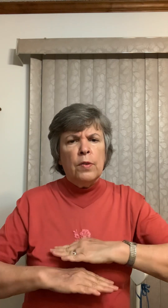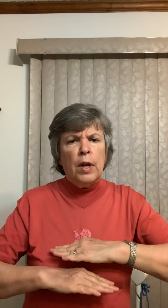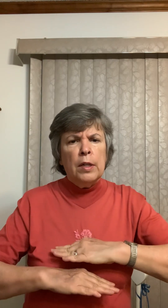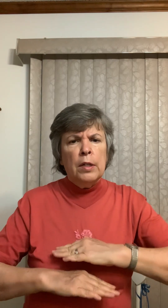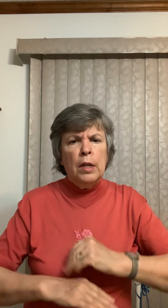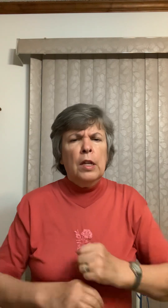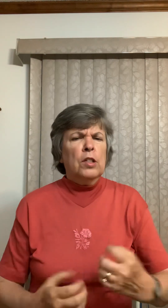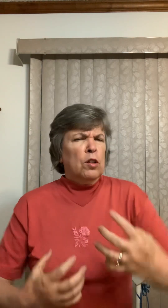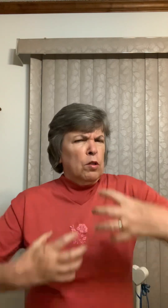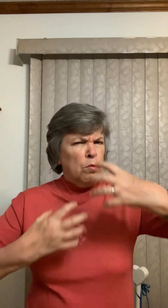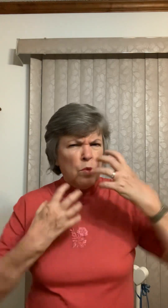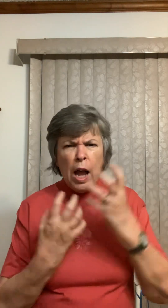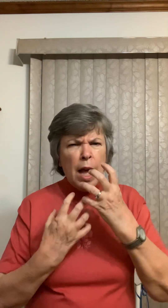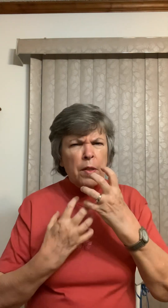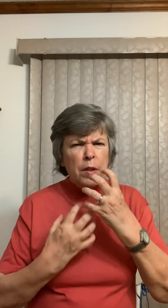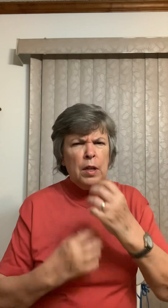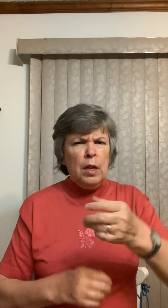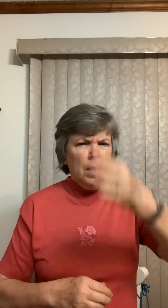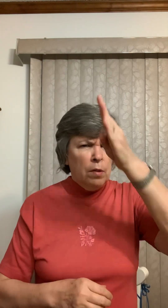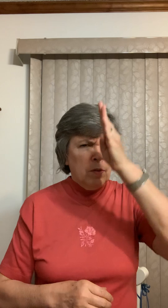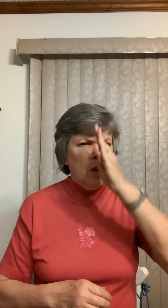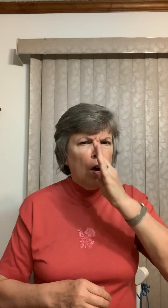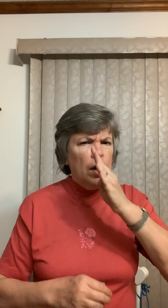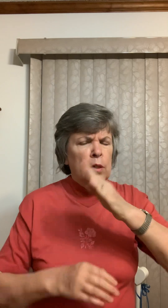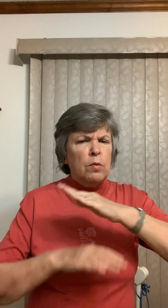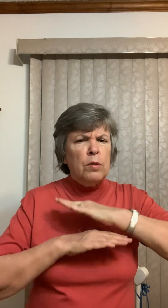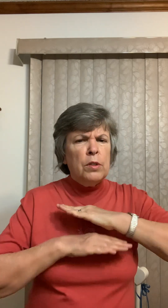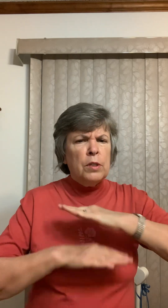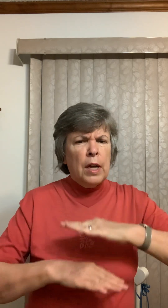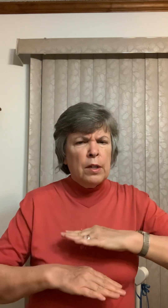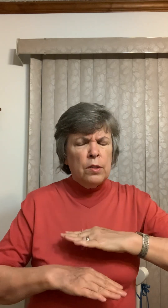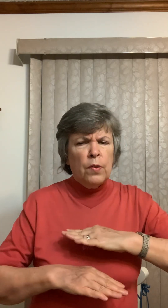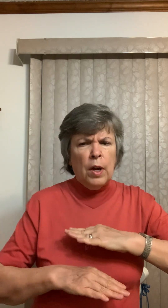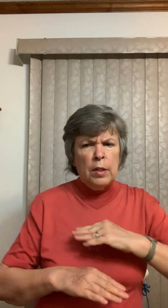Satisfied. So the wrath of God was satisfied.